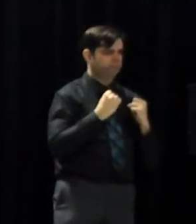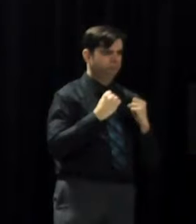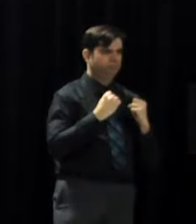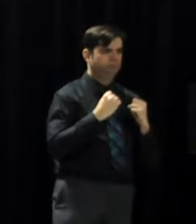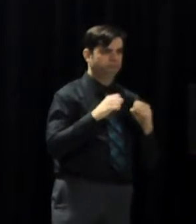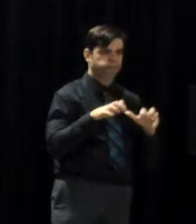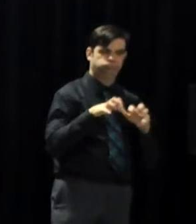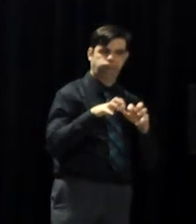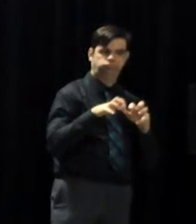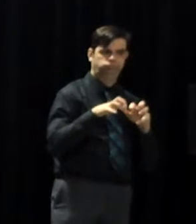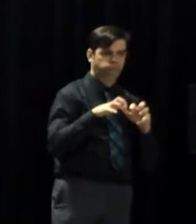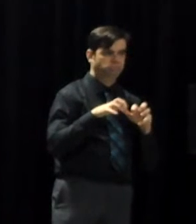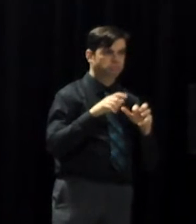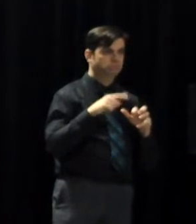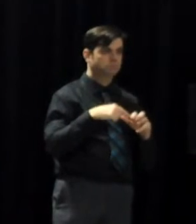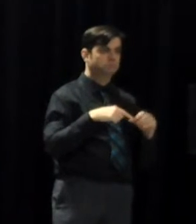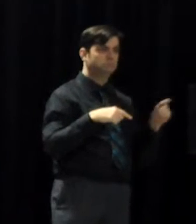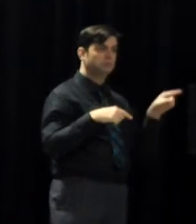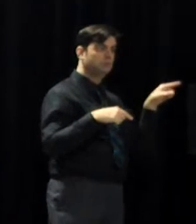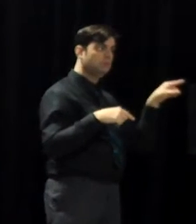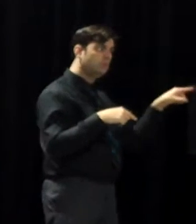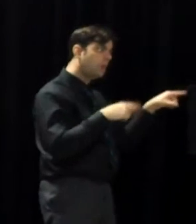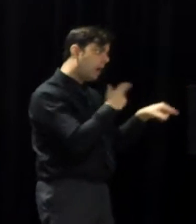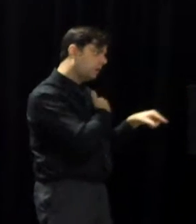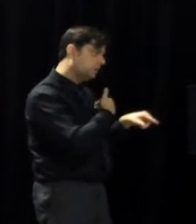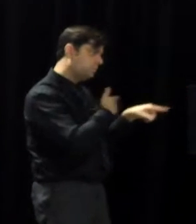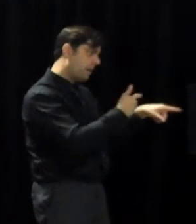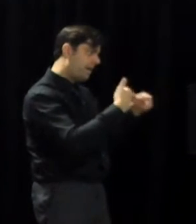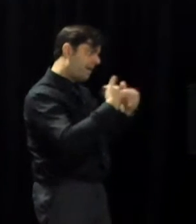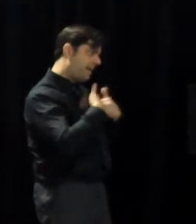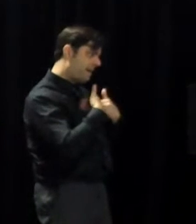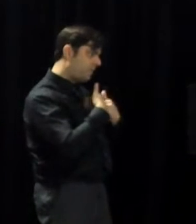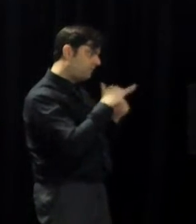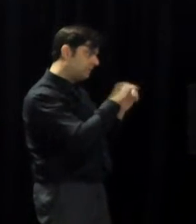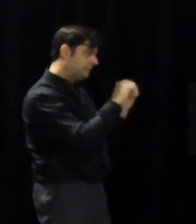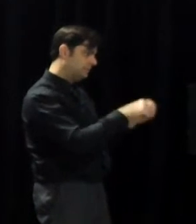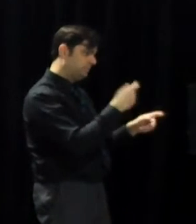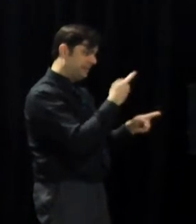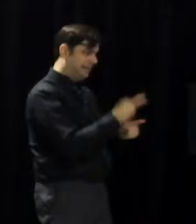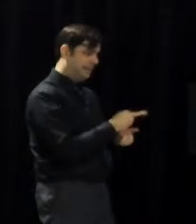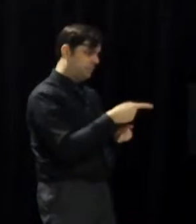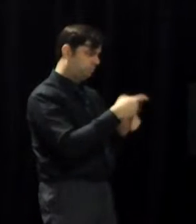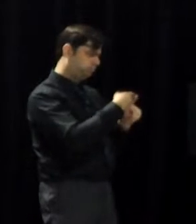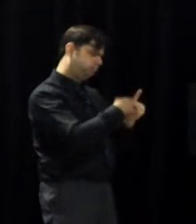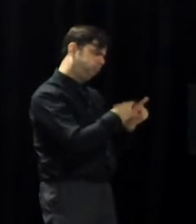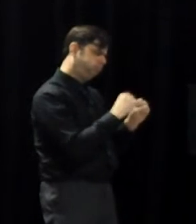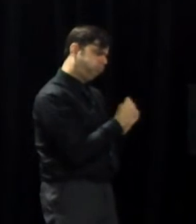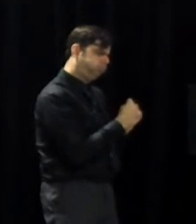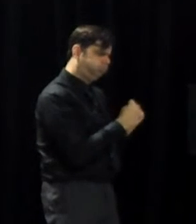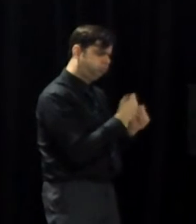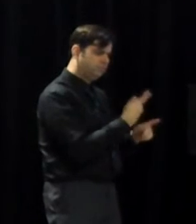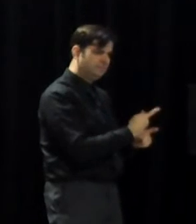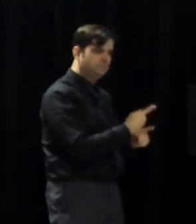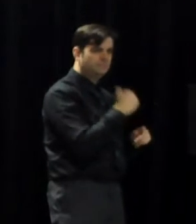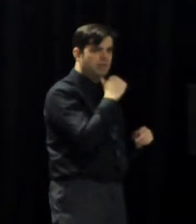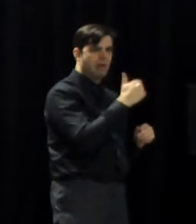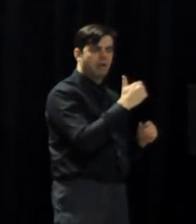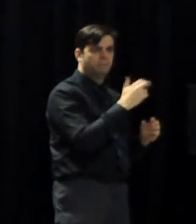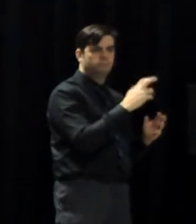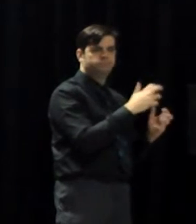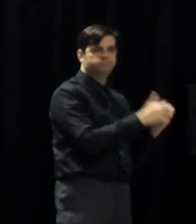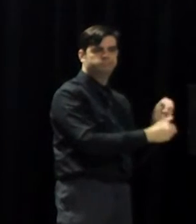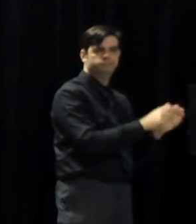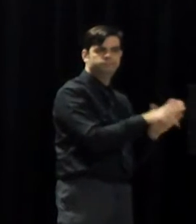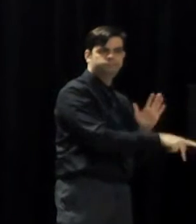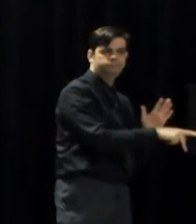will kind of be distribution networks for not just their hospital. Again, I'm not sure if our three big ones all have that